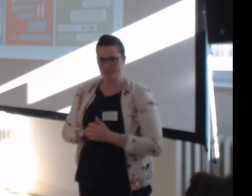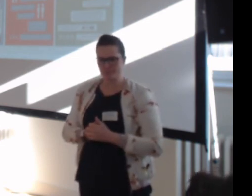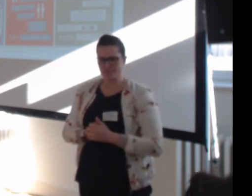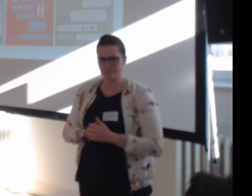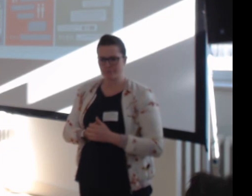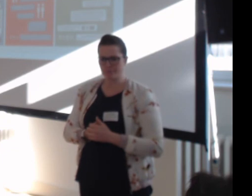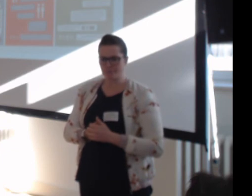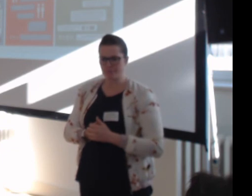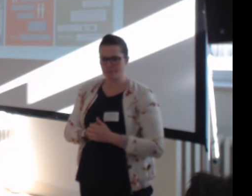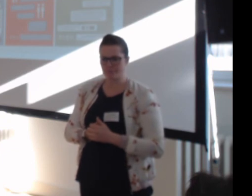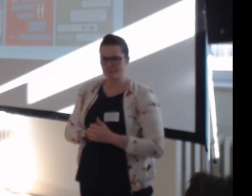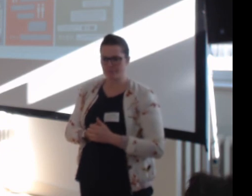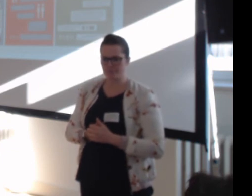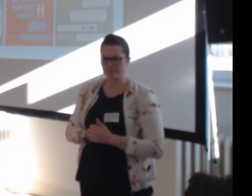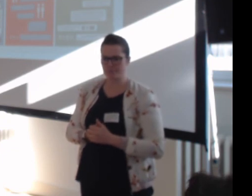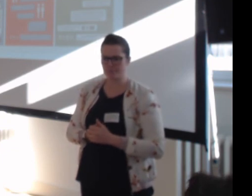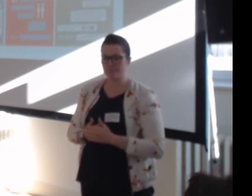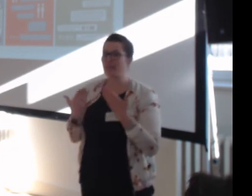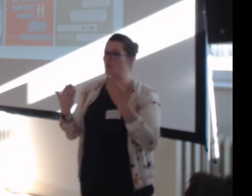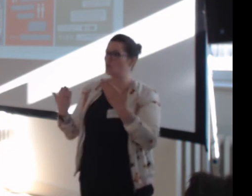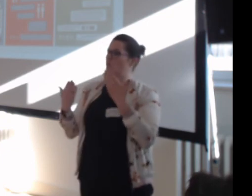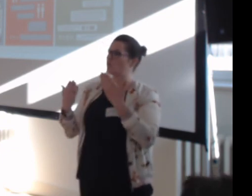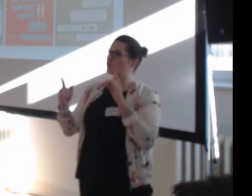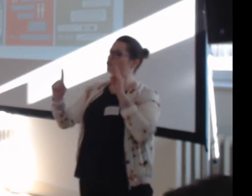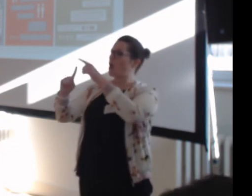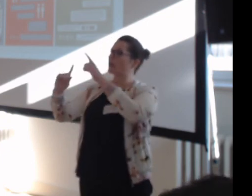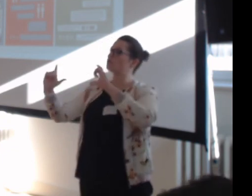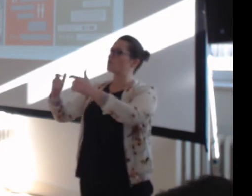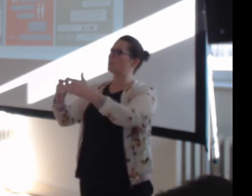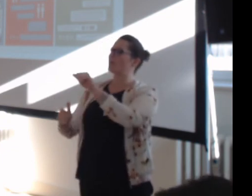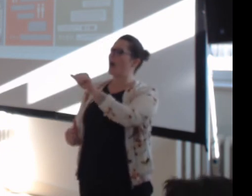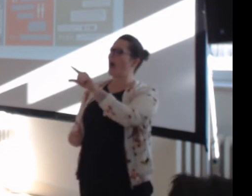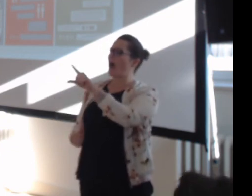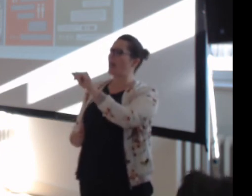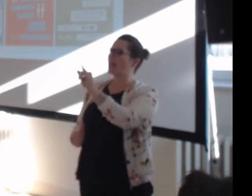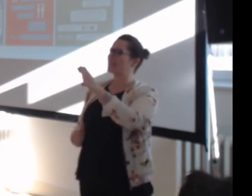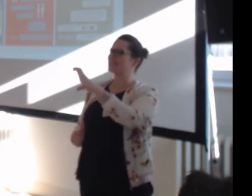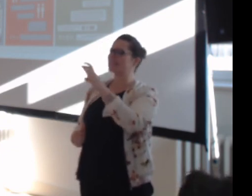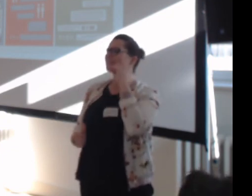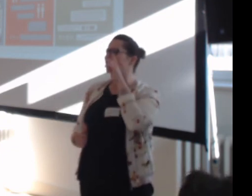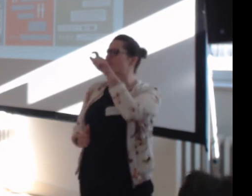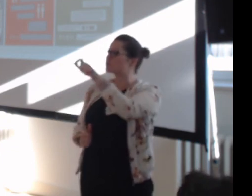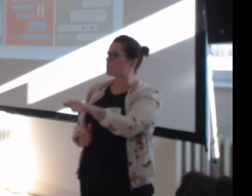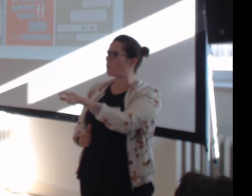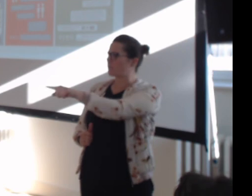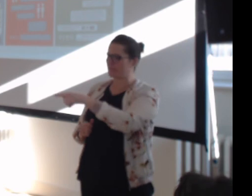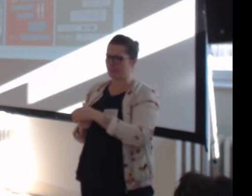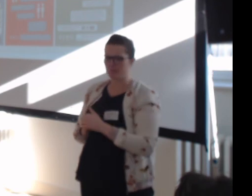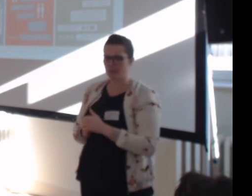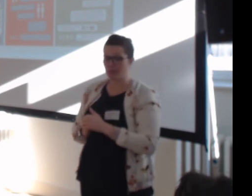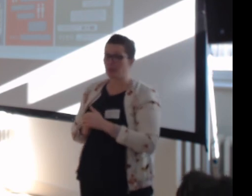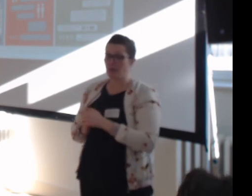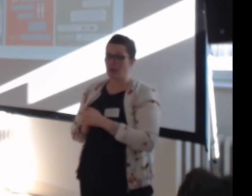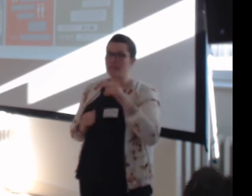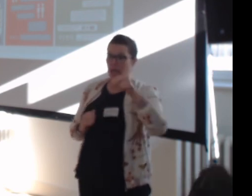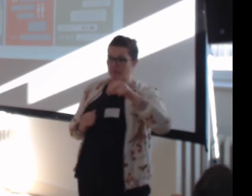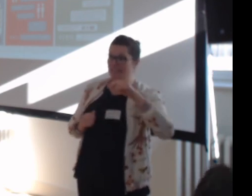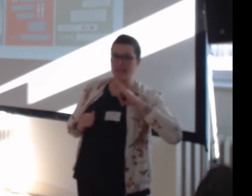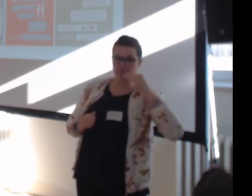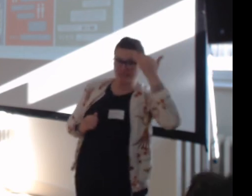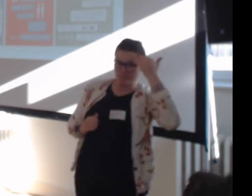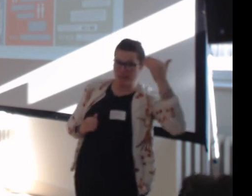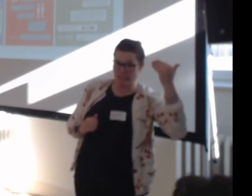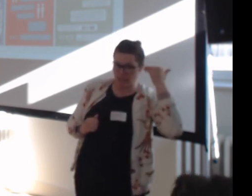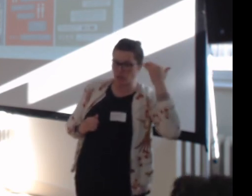And now we arrive at our not so common target groups with Alice, who is deaf, Nancy, who suffers from dementia, and Rafiq and his